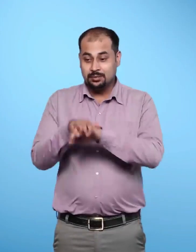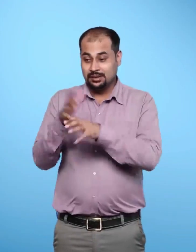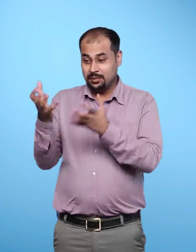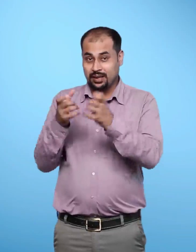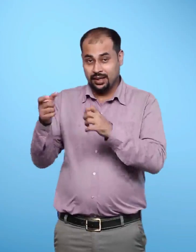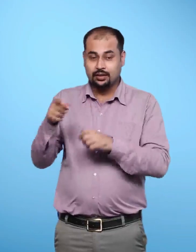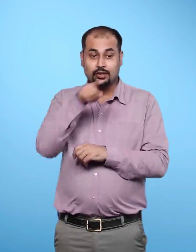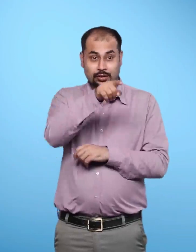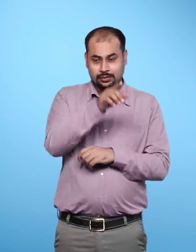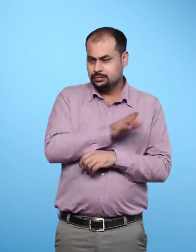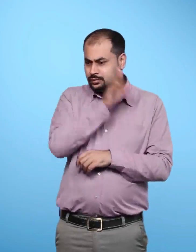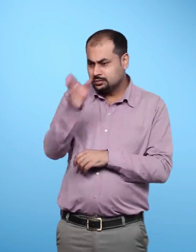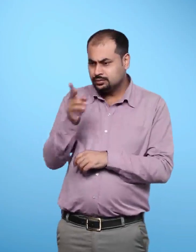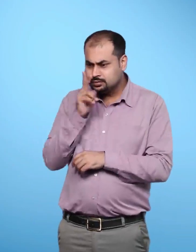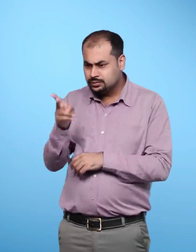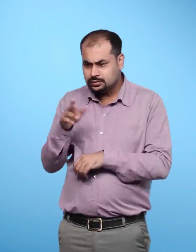Have you been to a fish market?